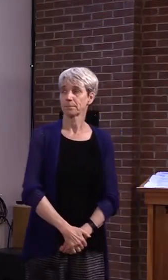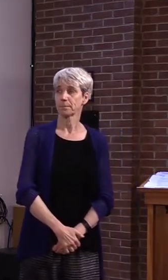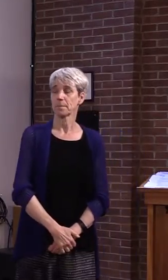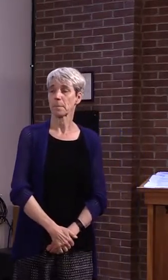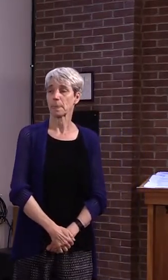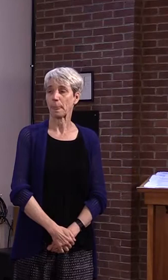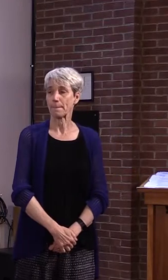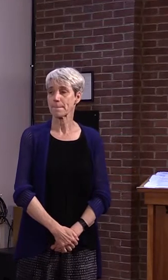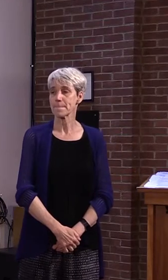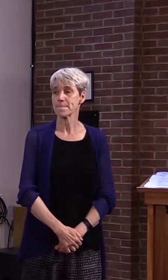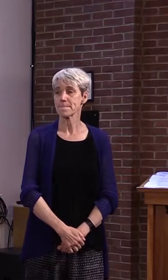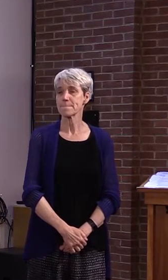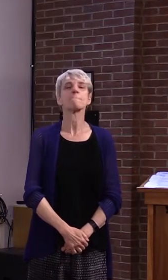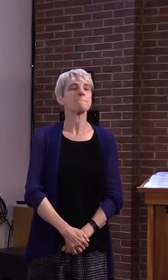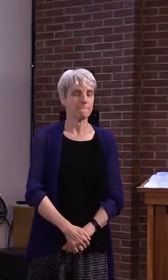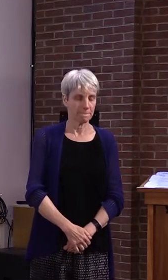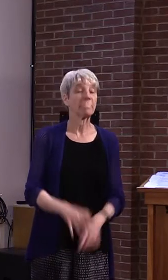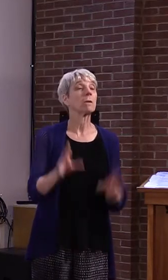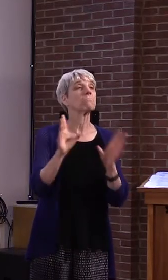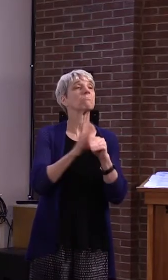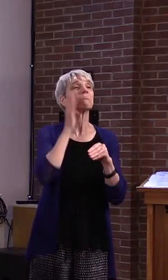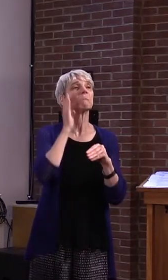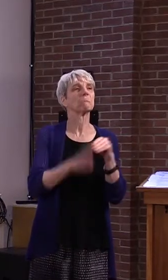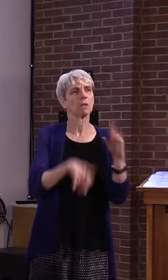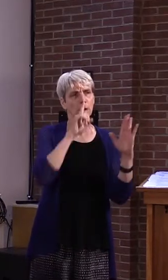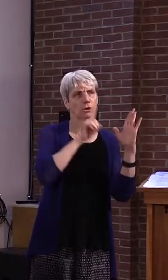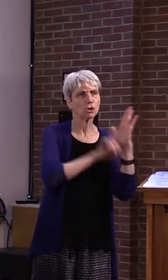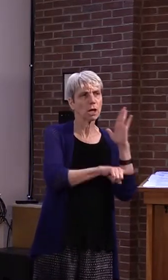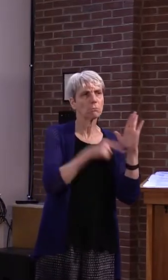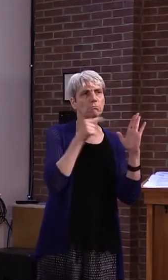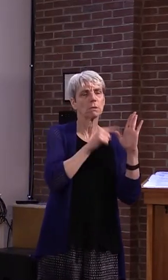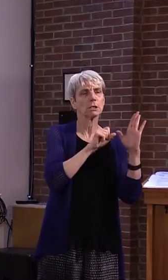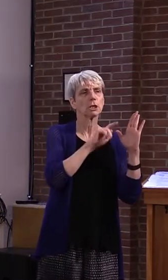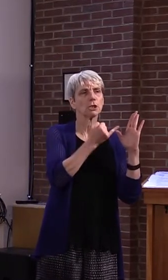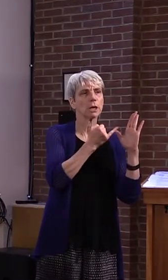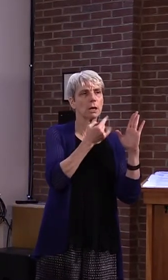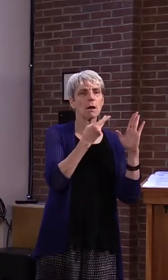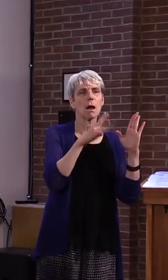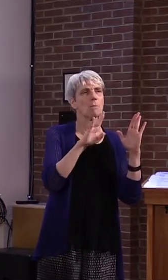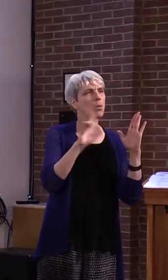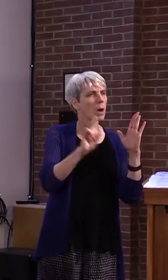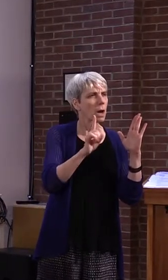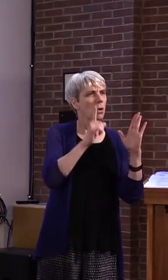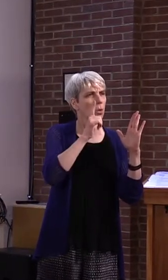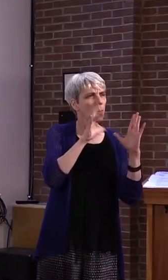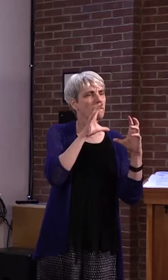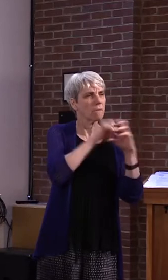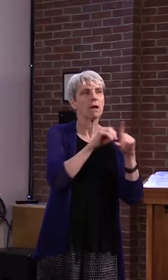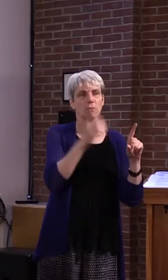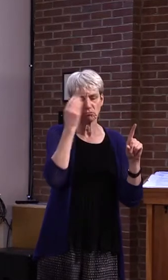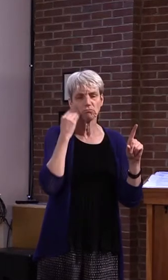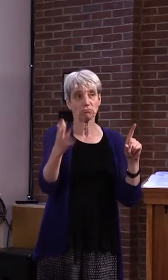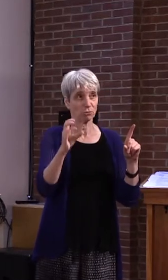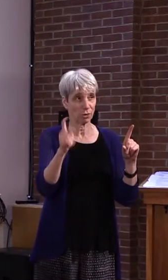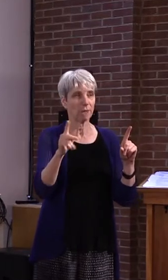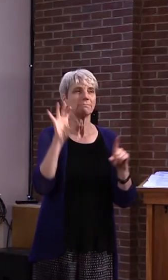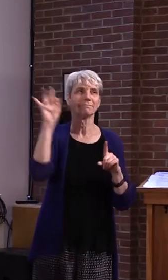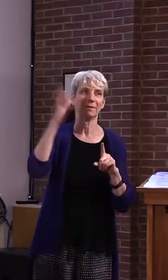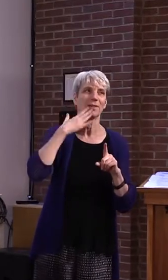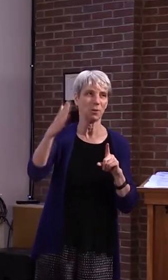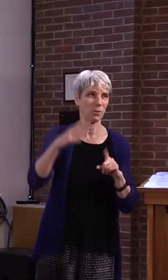Andrew, let me check right after the conference on that, and I'll get back to you. How's that? Sounds good.